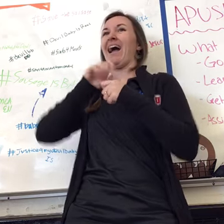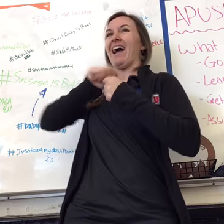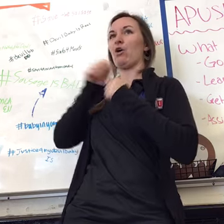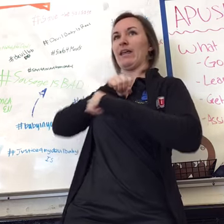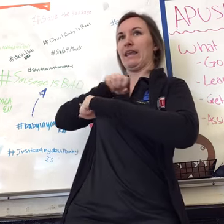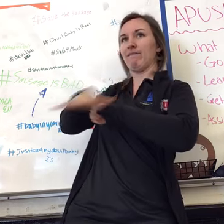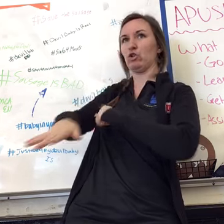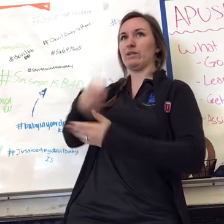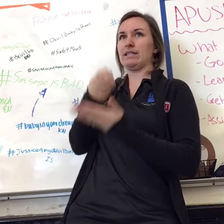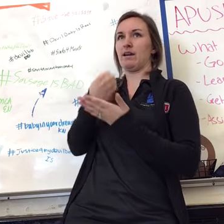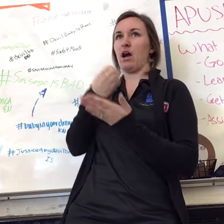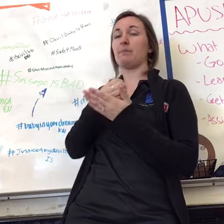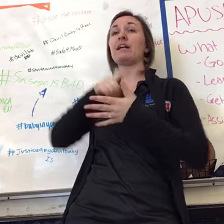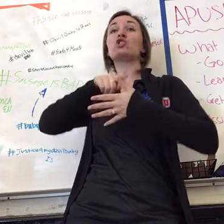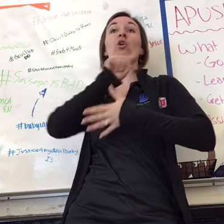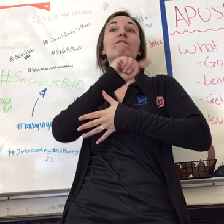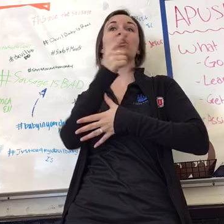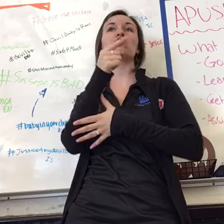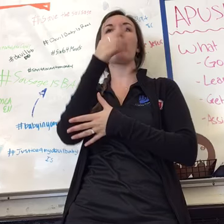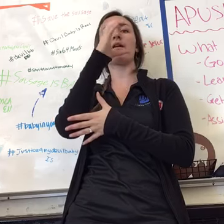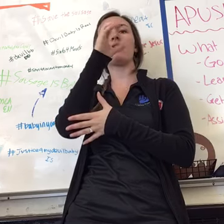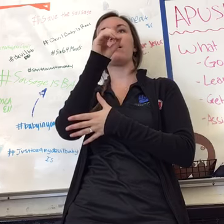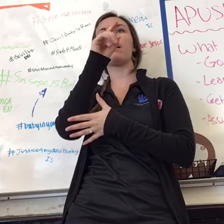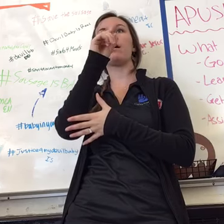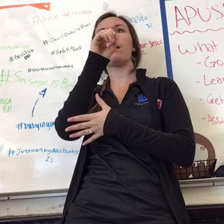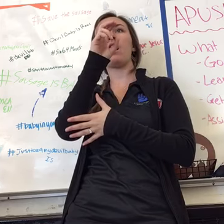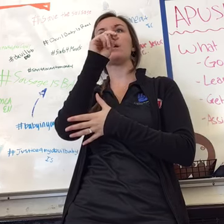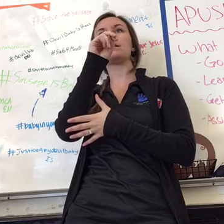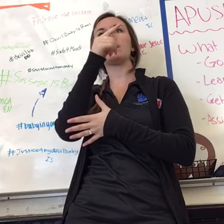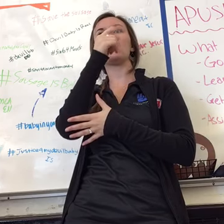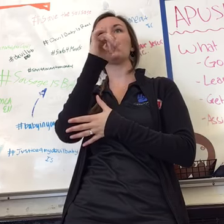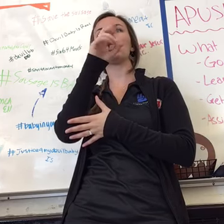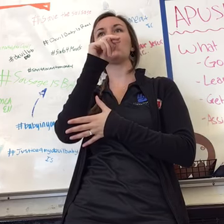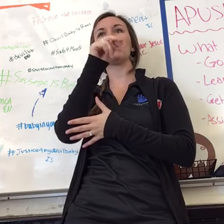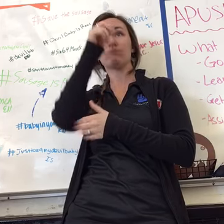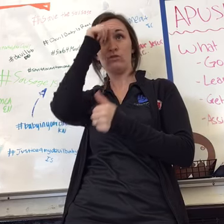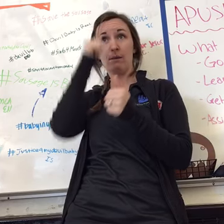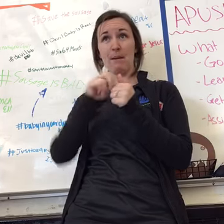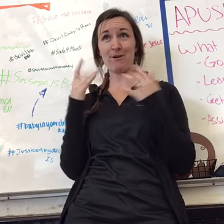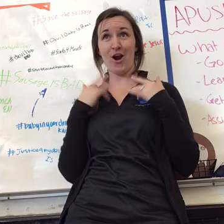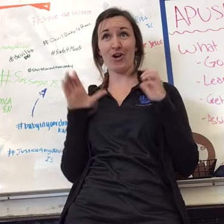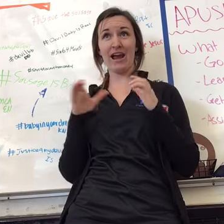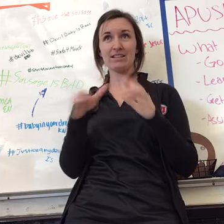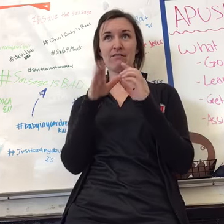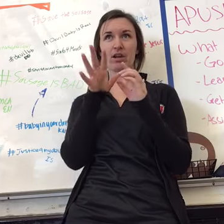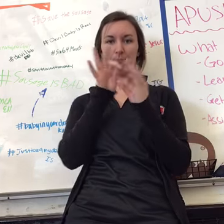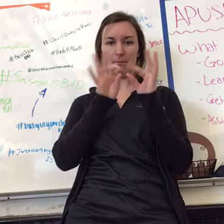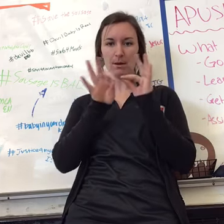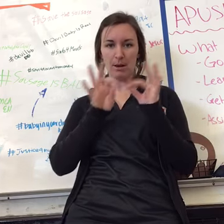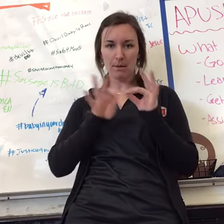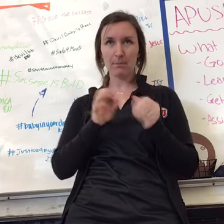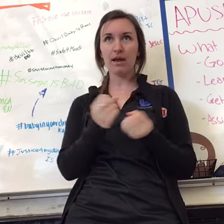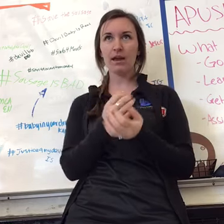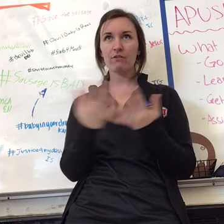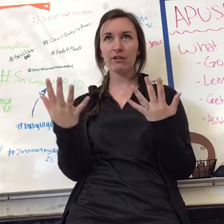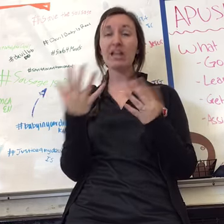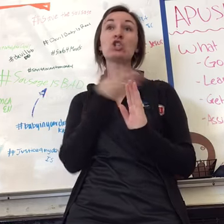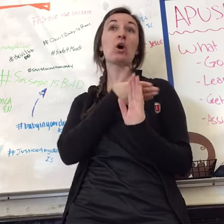gin. And we did a whole activity on that, right? So remember, the cotton gin before the cotton gin is